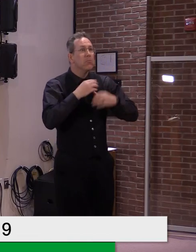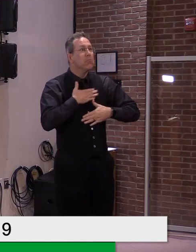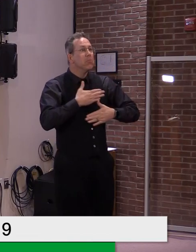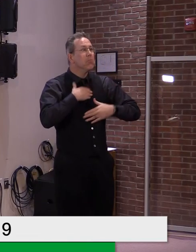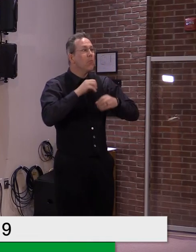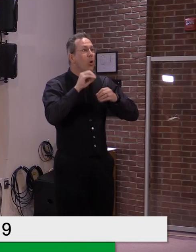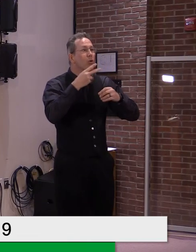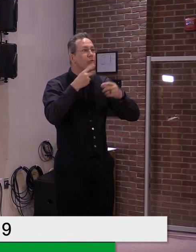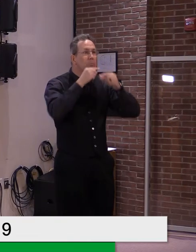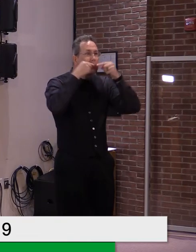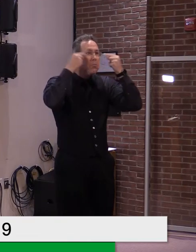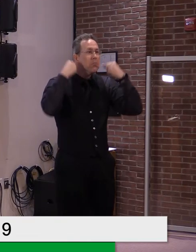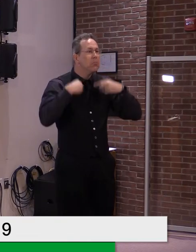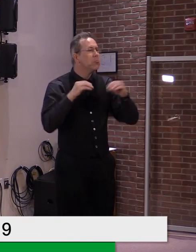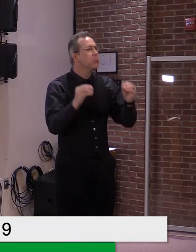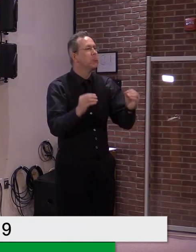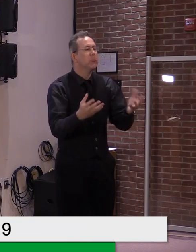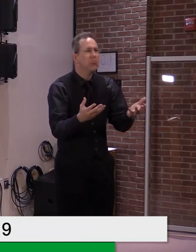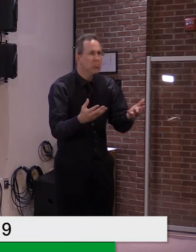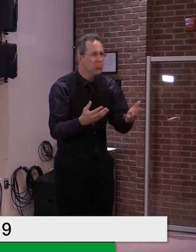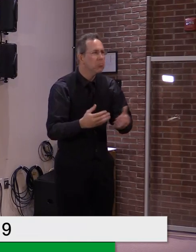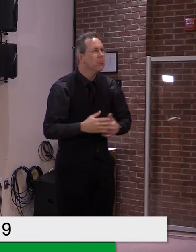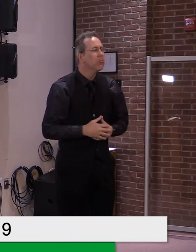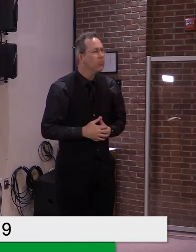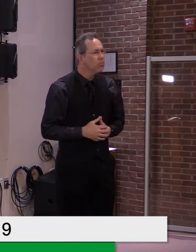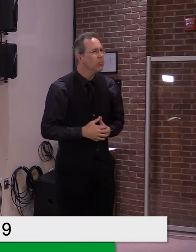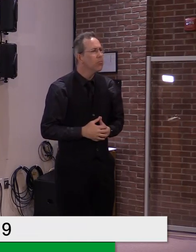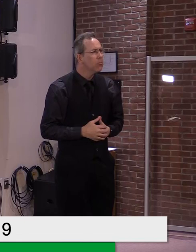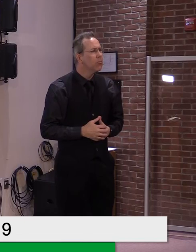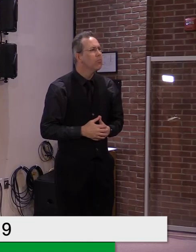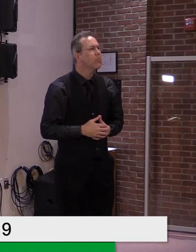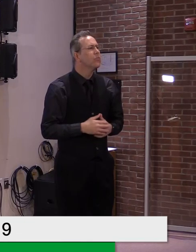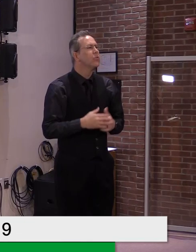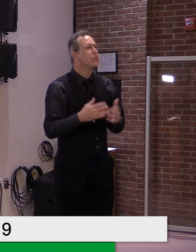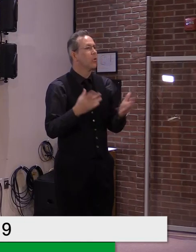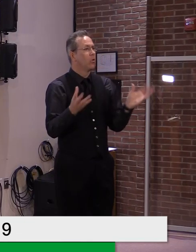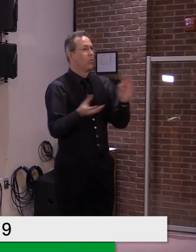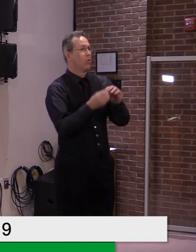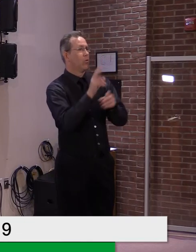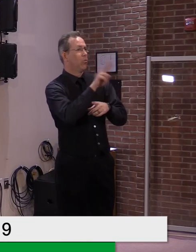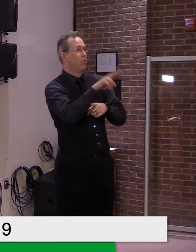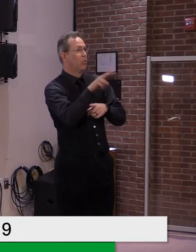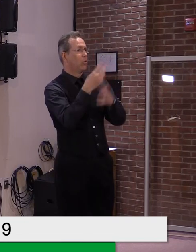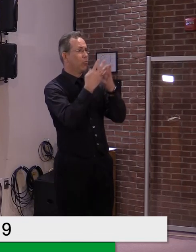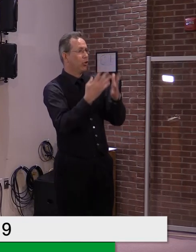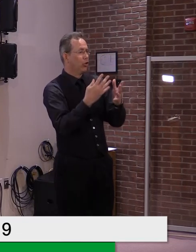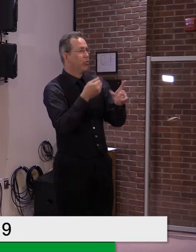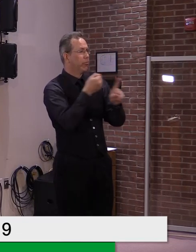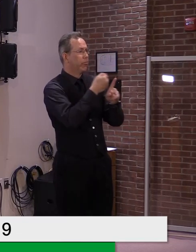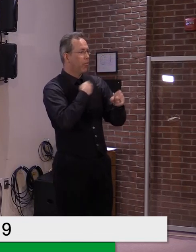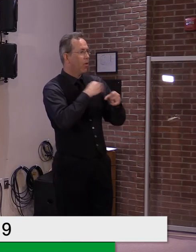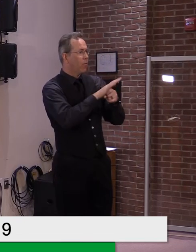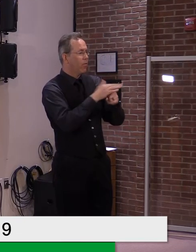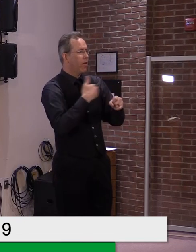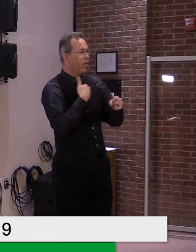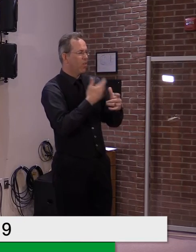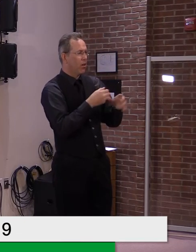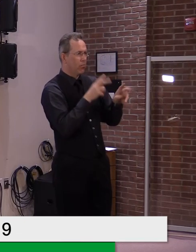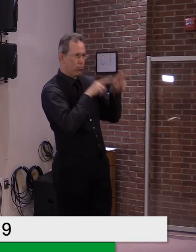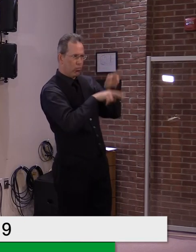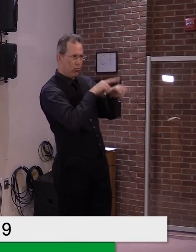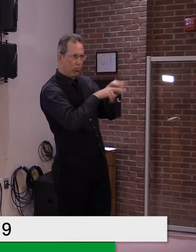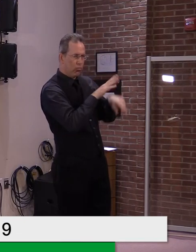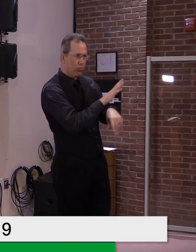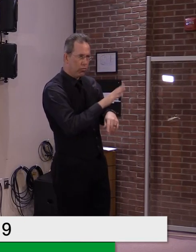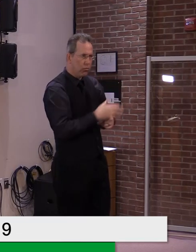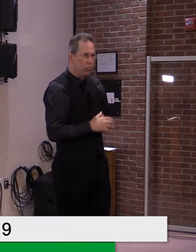Let me go to your second question. You know, when we walk in here, oftentimes, you know, what I try to do when I